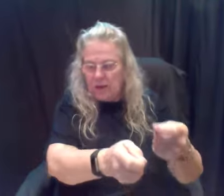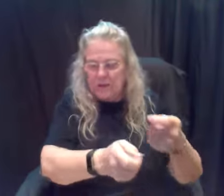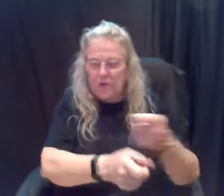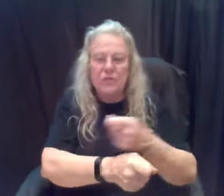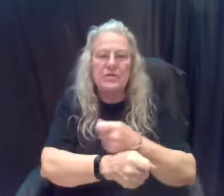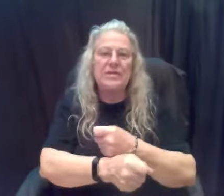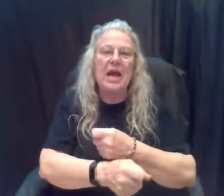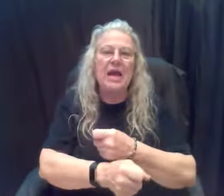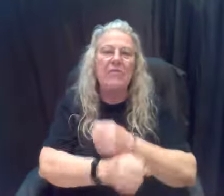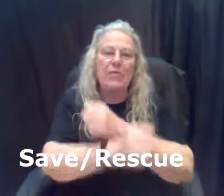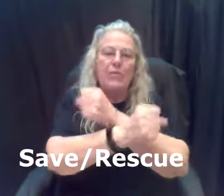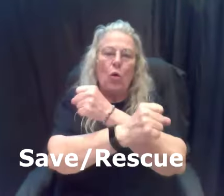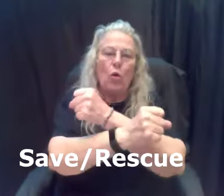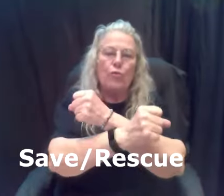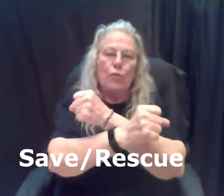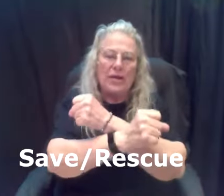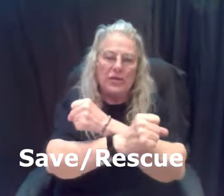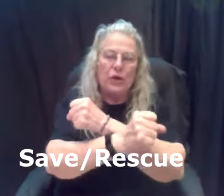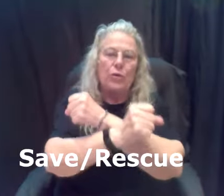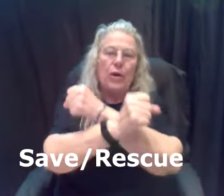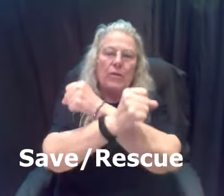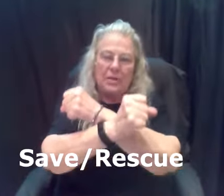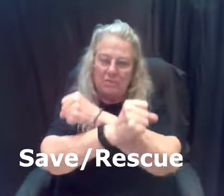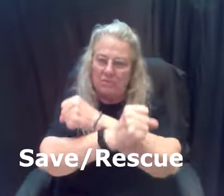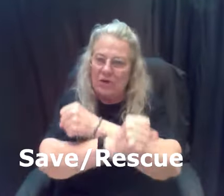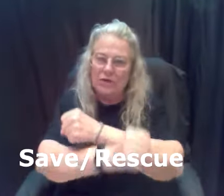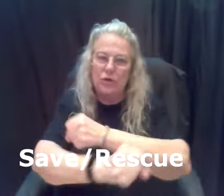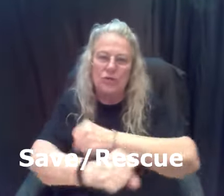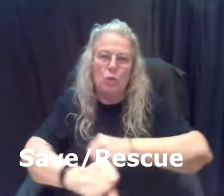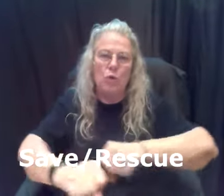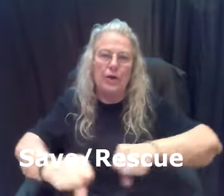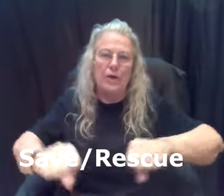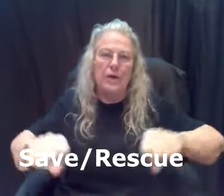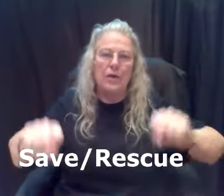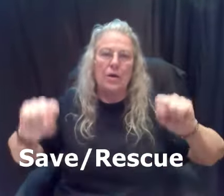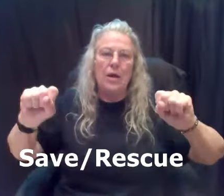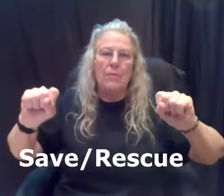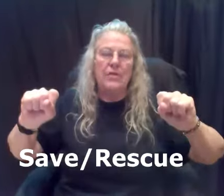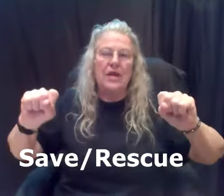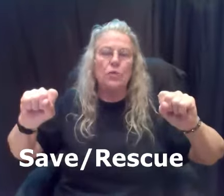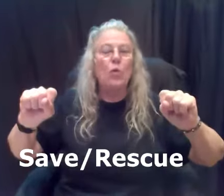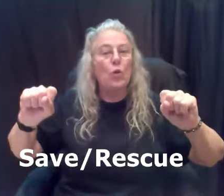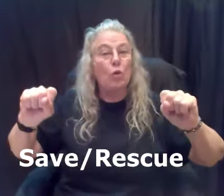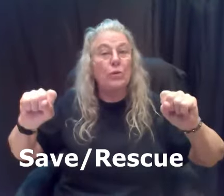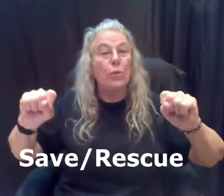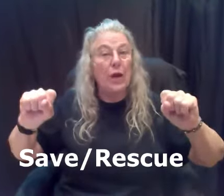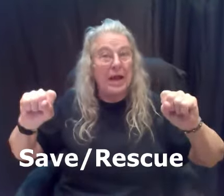To save or rescue, and that rescues the word in here, but that's where we're going to bring it